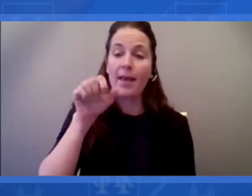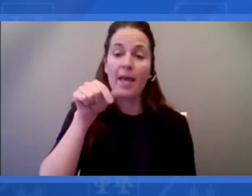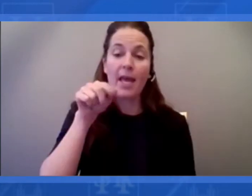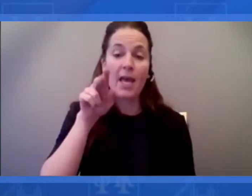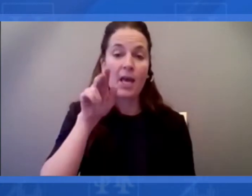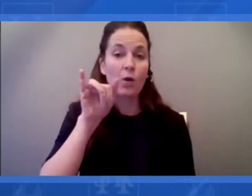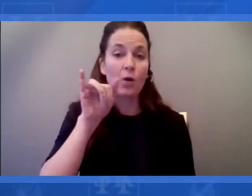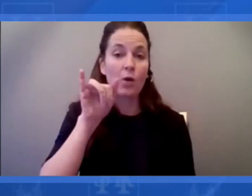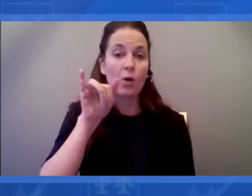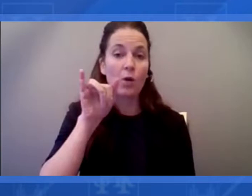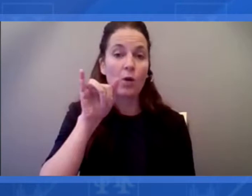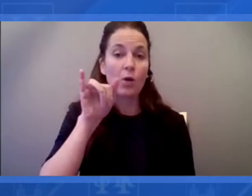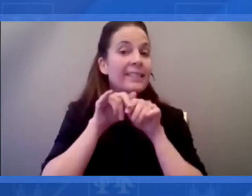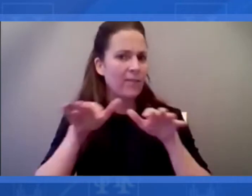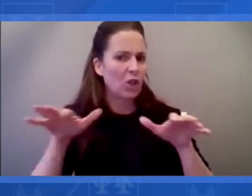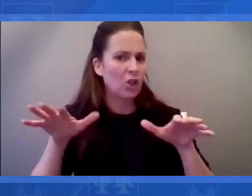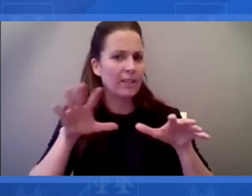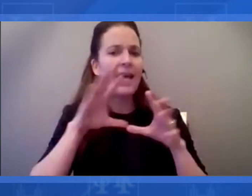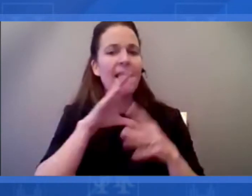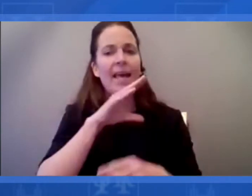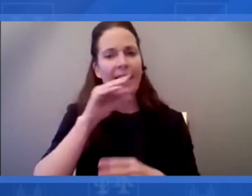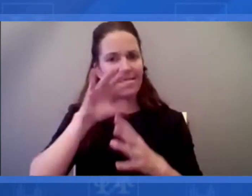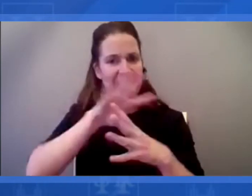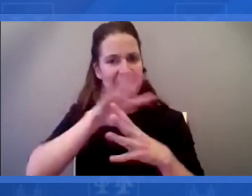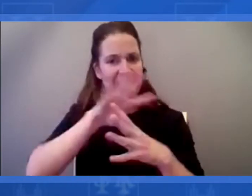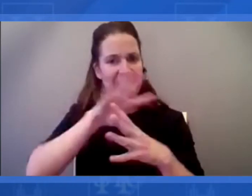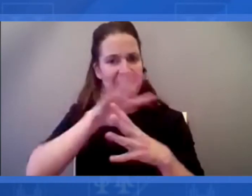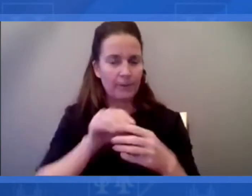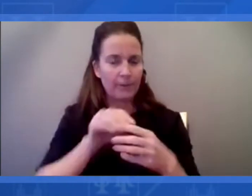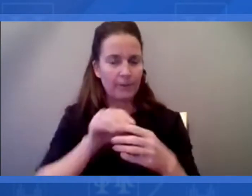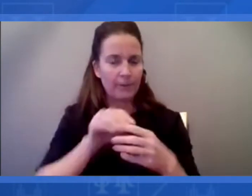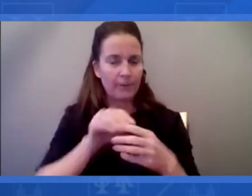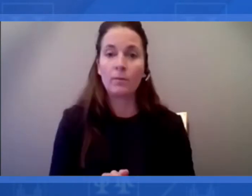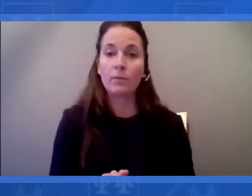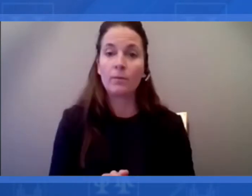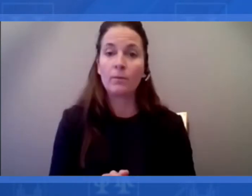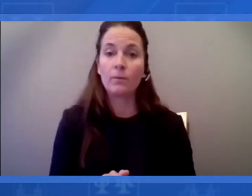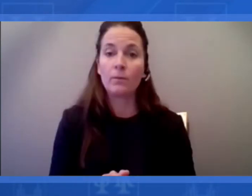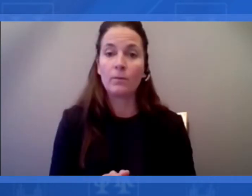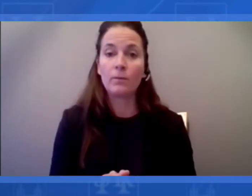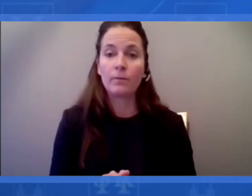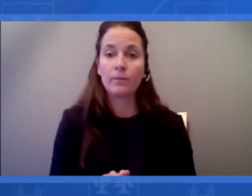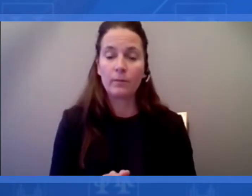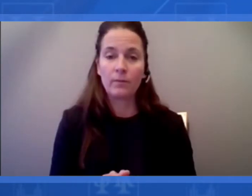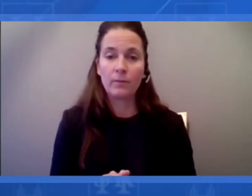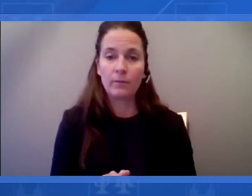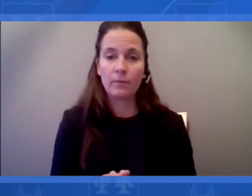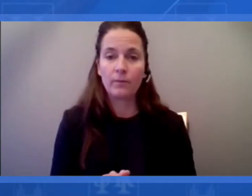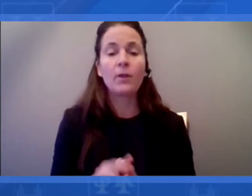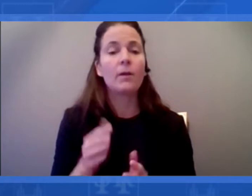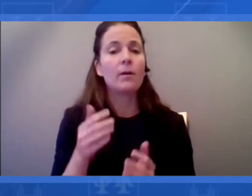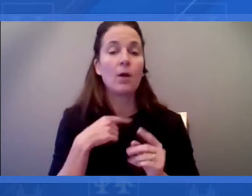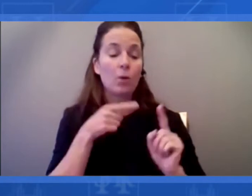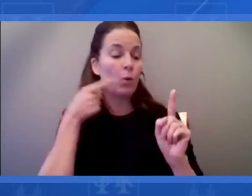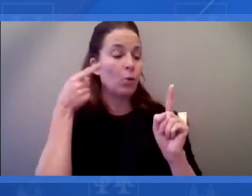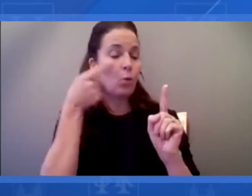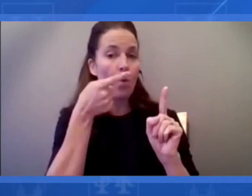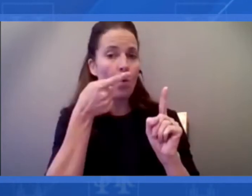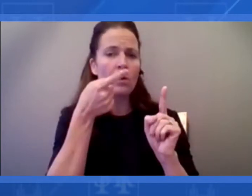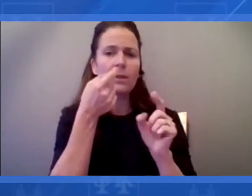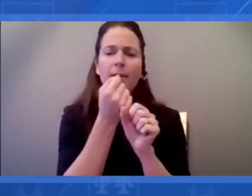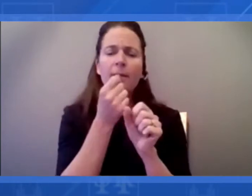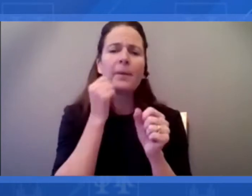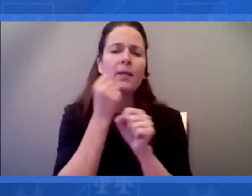transit service. This principle includes our target outcome related to removing accessibility